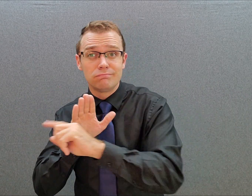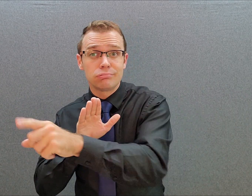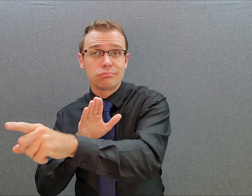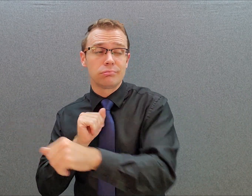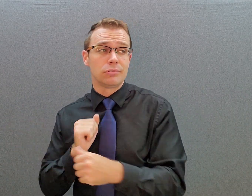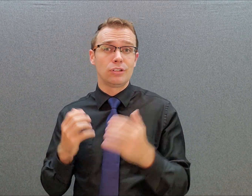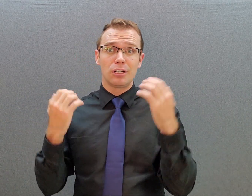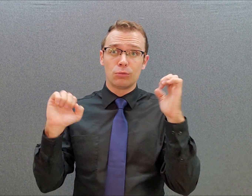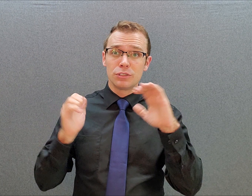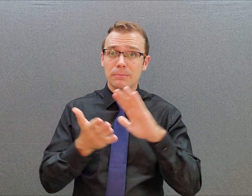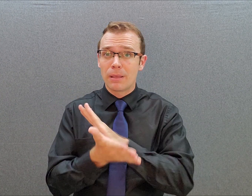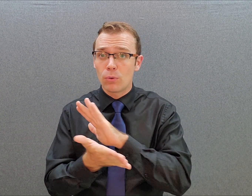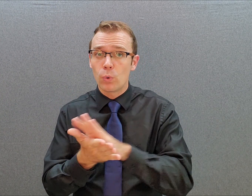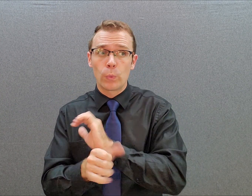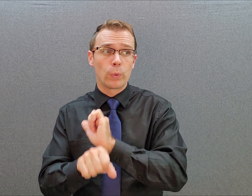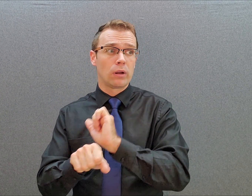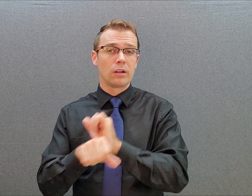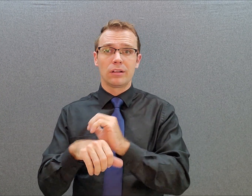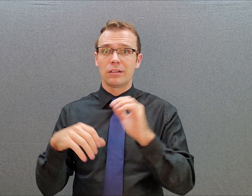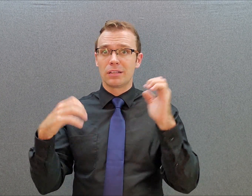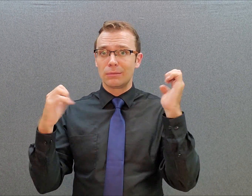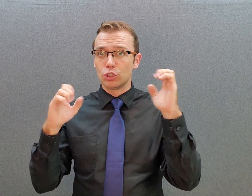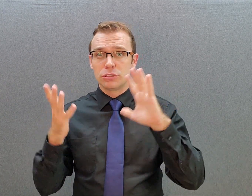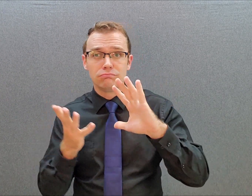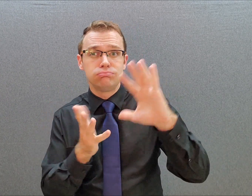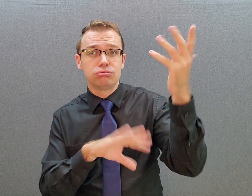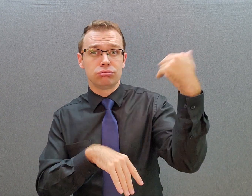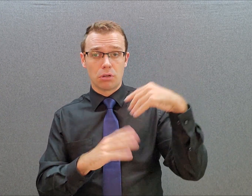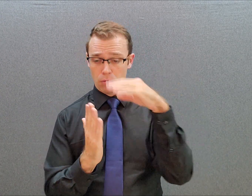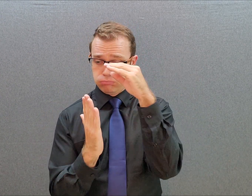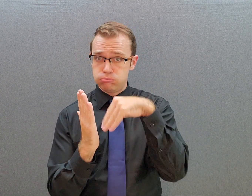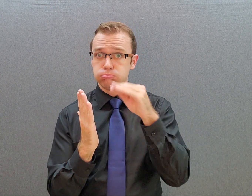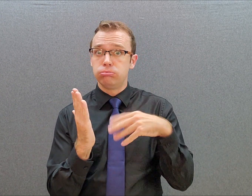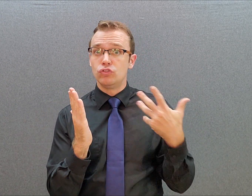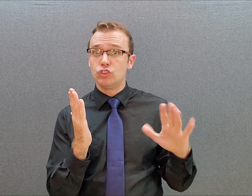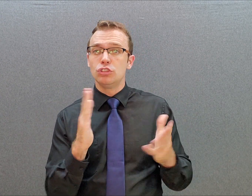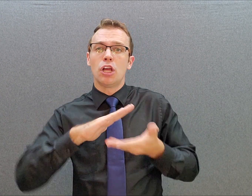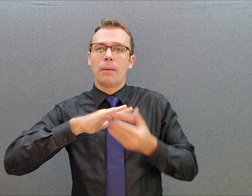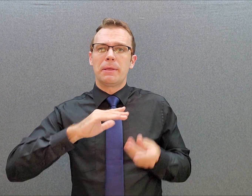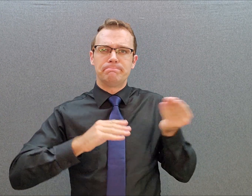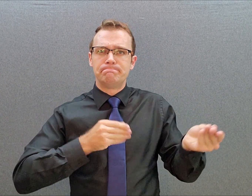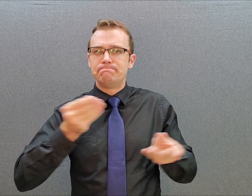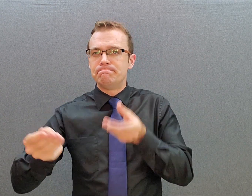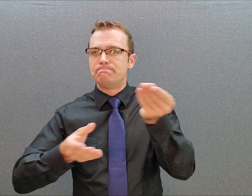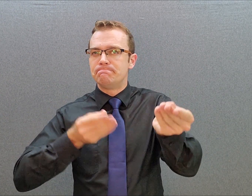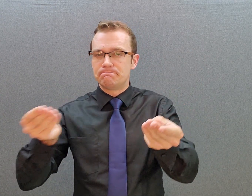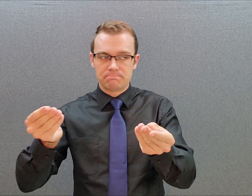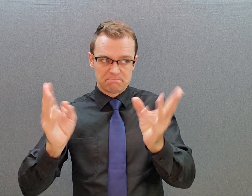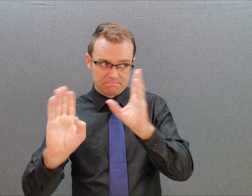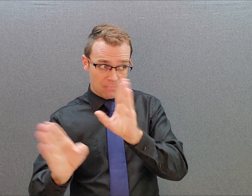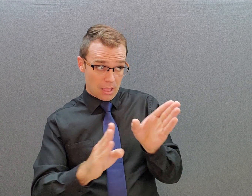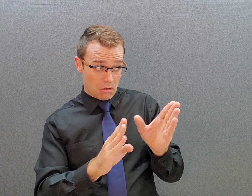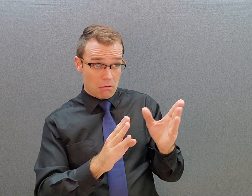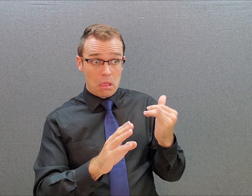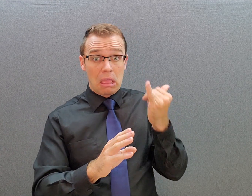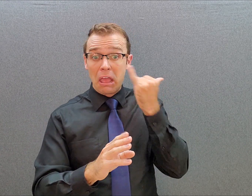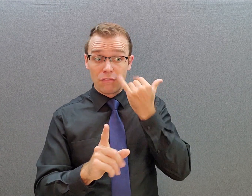and personal disaster plan when you complete them. Arrange with your network to check on you